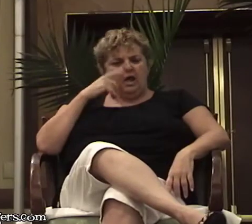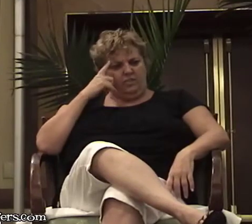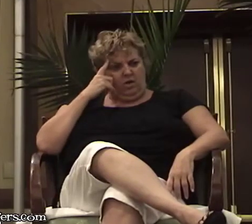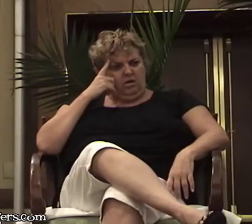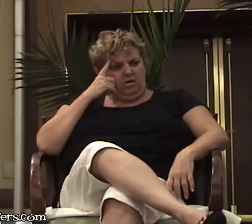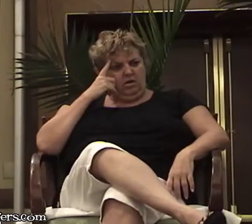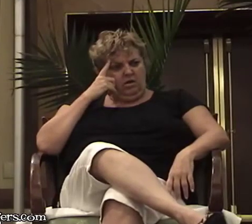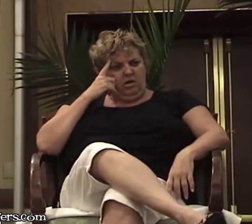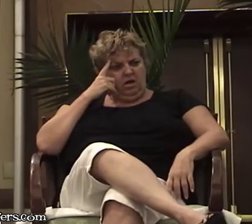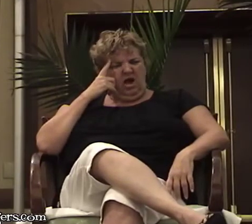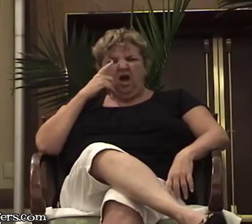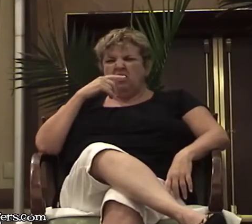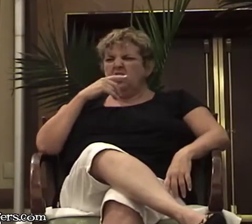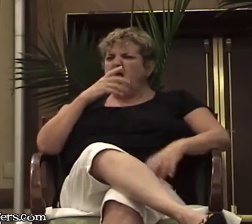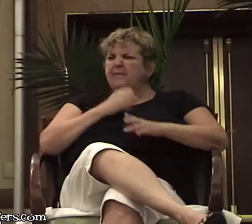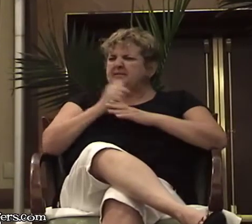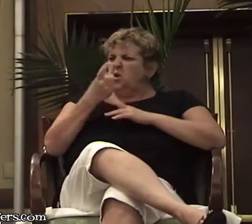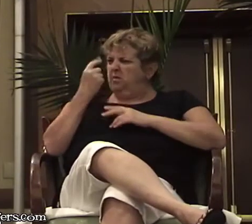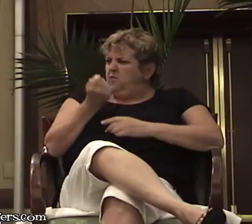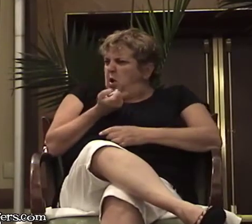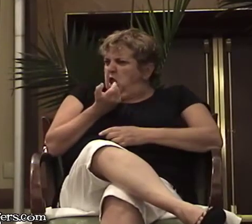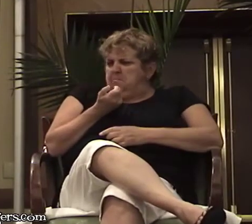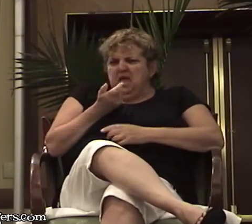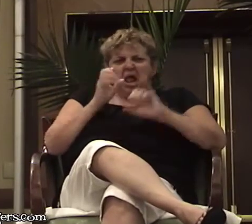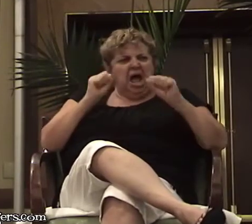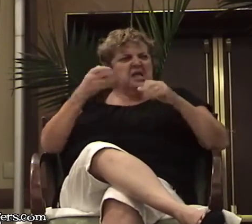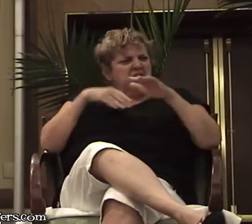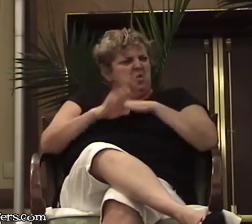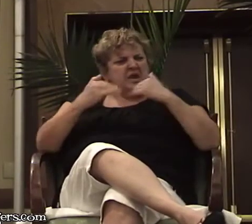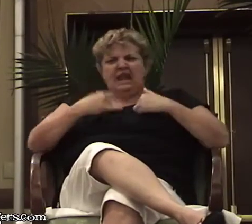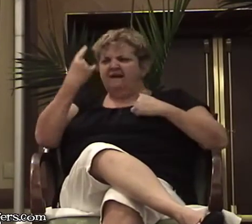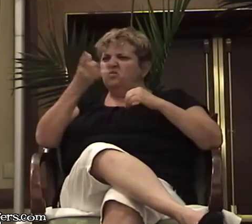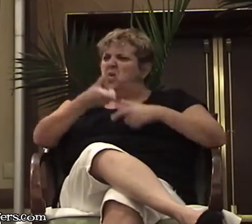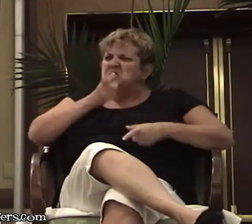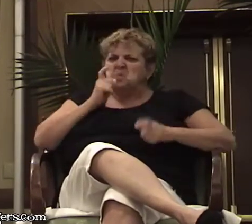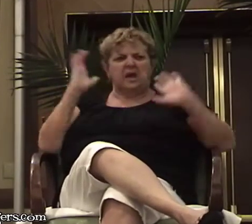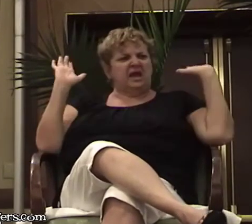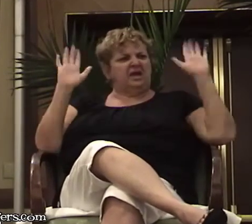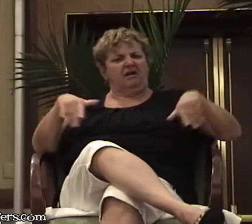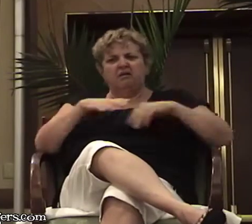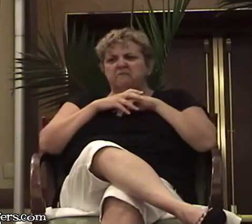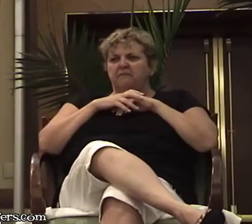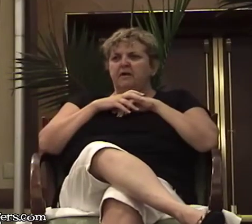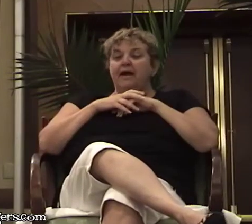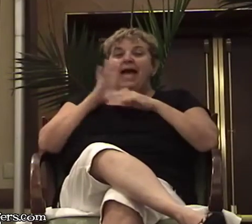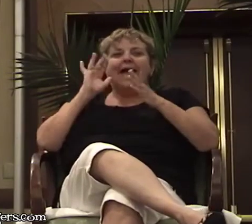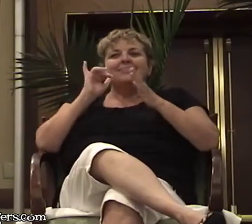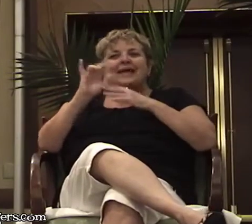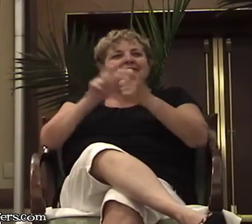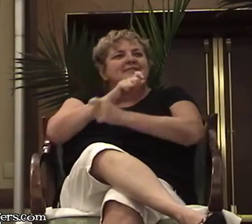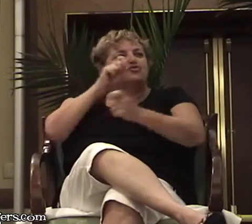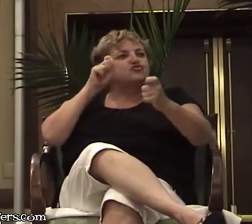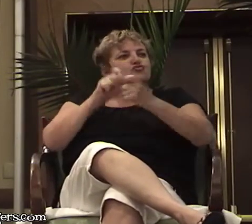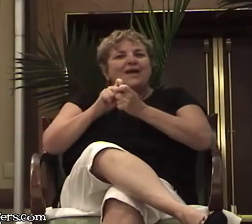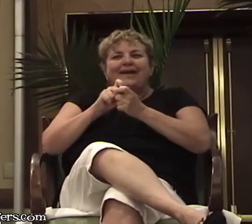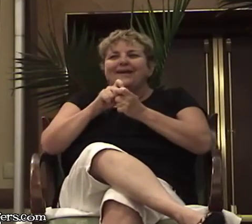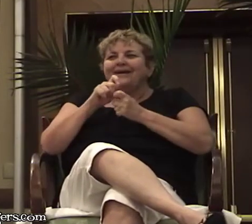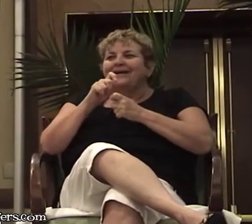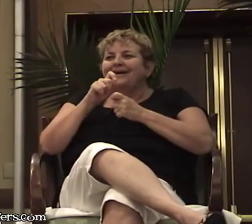ain't gonna kill me, just one. If you're new in the room, that's the trick of the disease of alcoholism. Is to constantly tell us that we can have just one